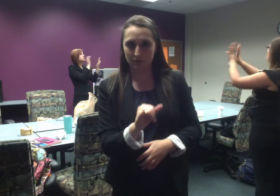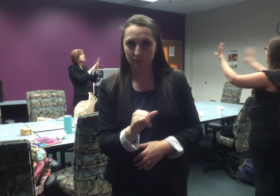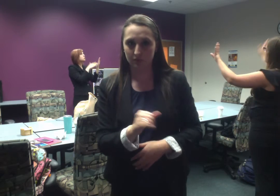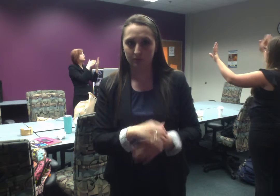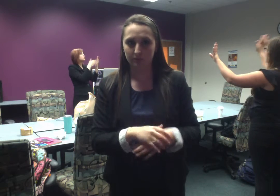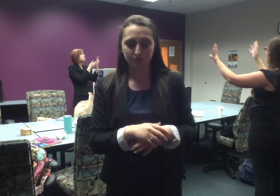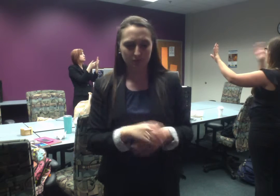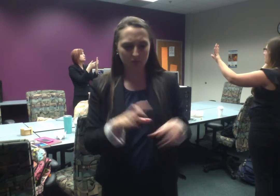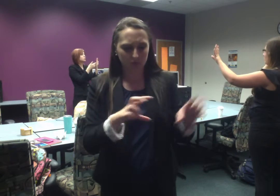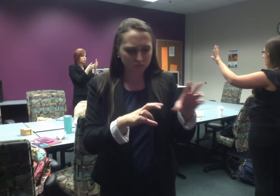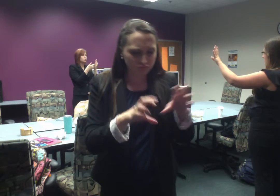There's a villager.